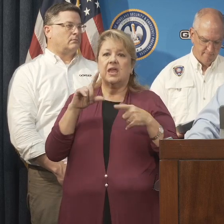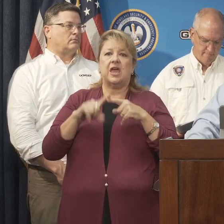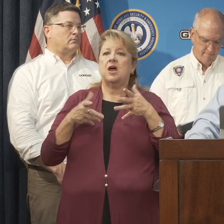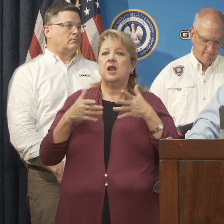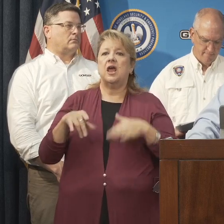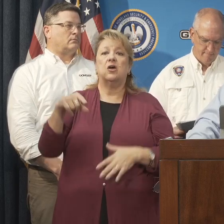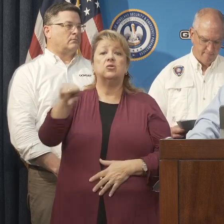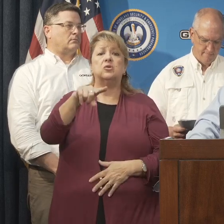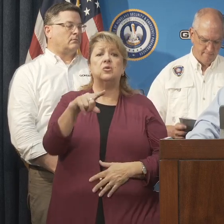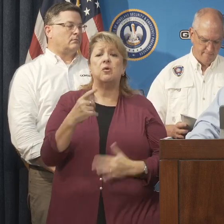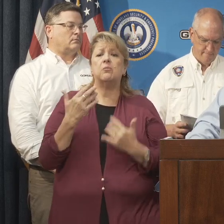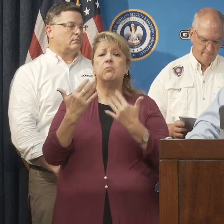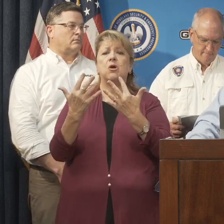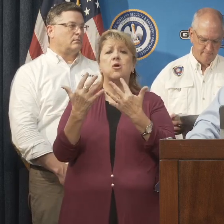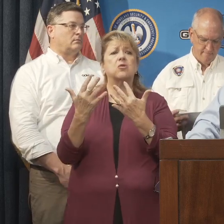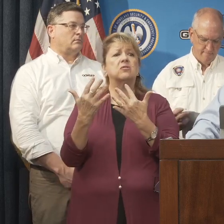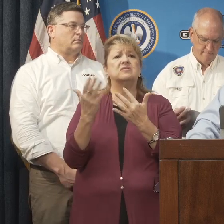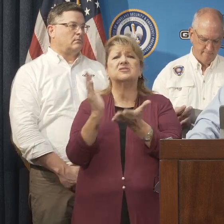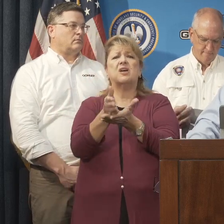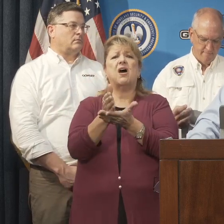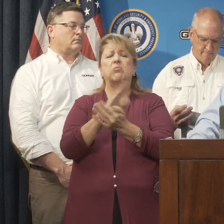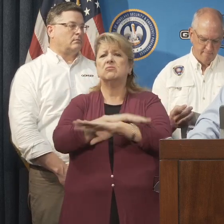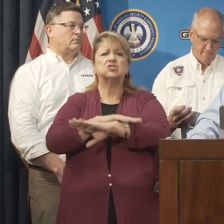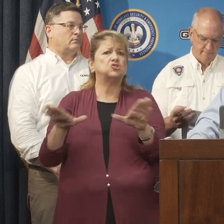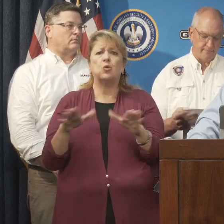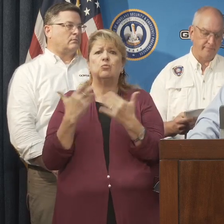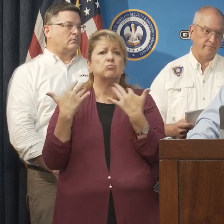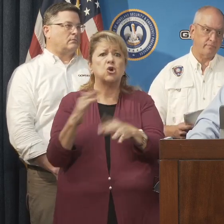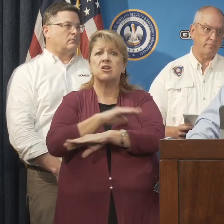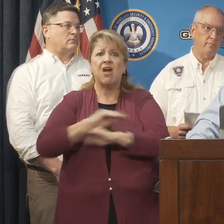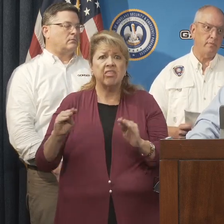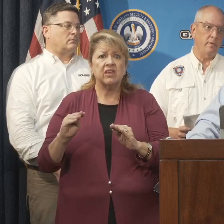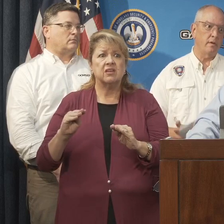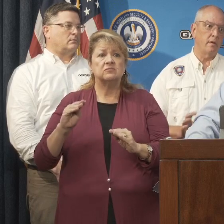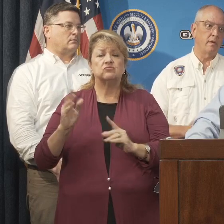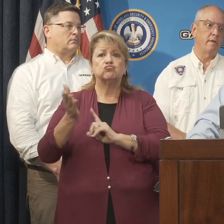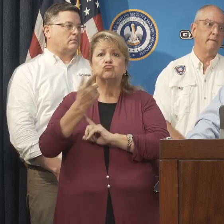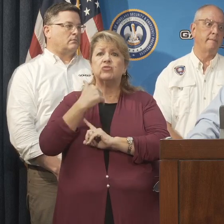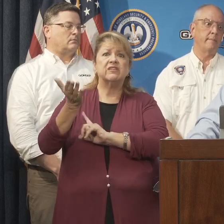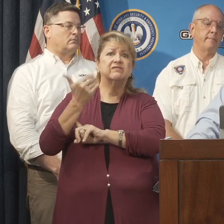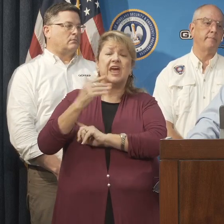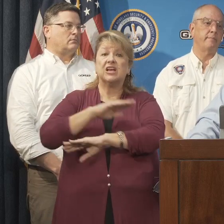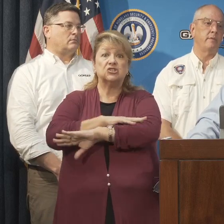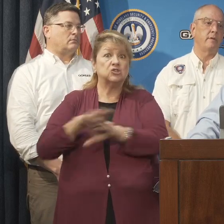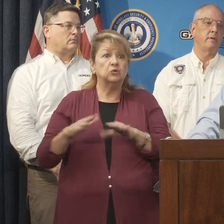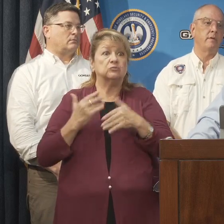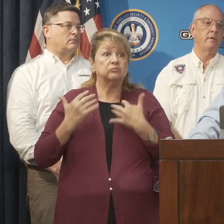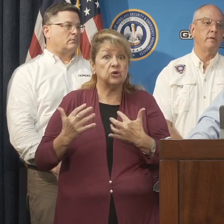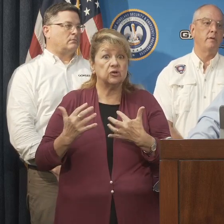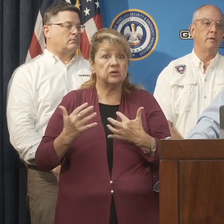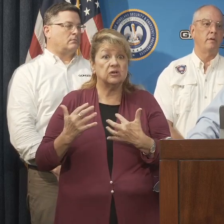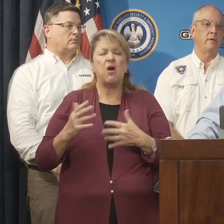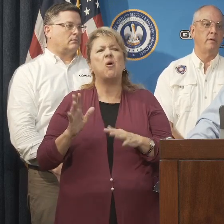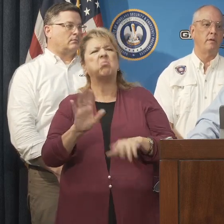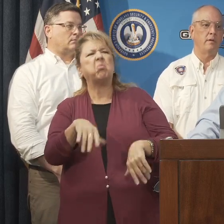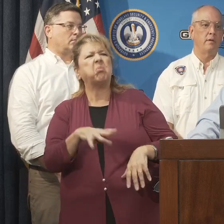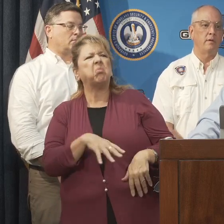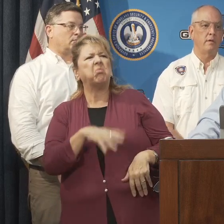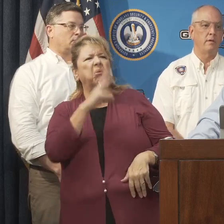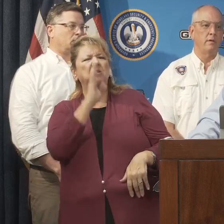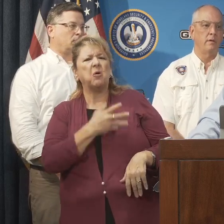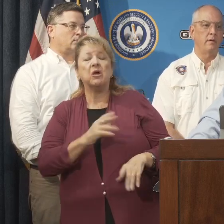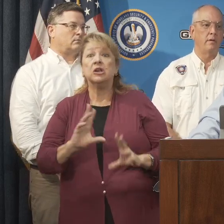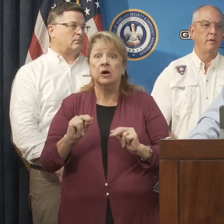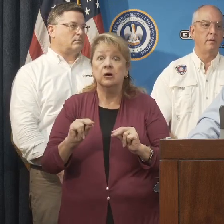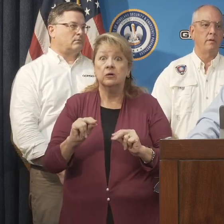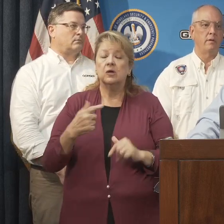to be dropped. Everyone must adhere to this. You know, yesterday, an additional 12 citations. The day before, 20